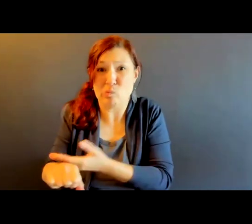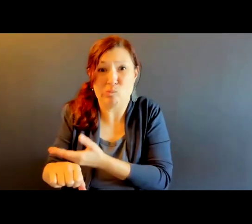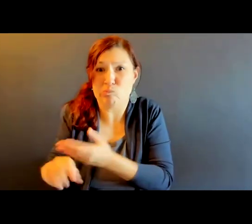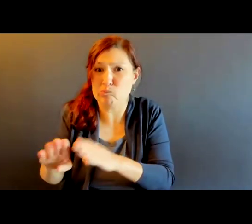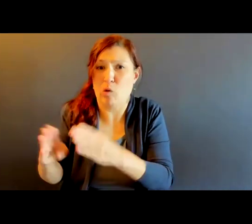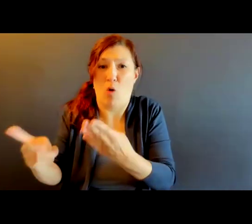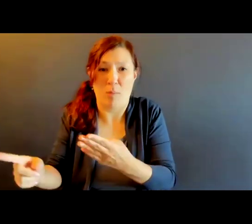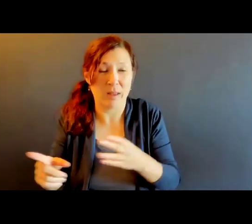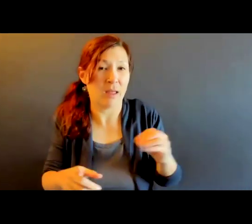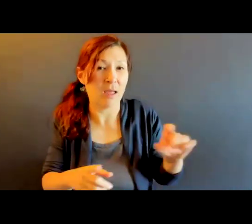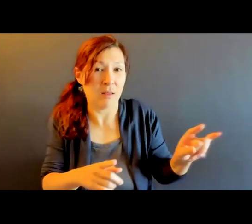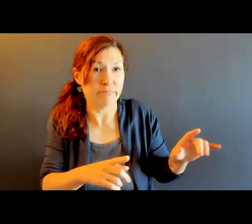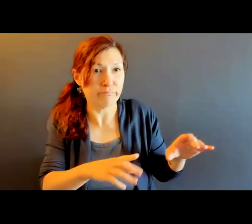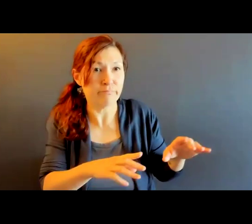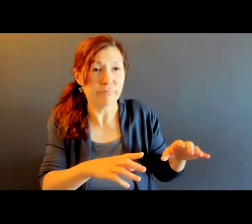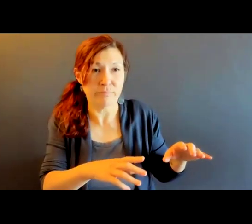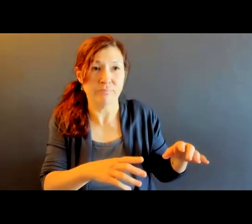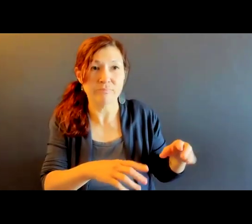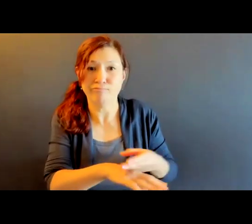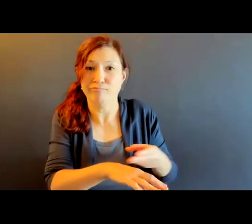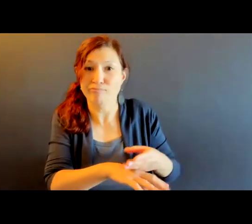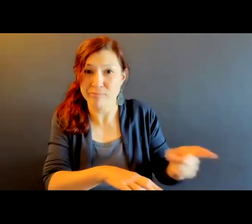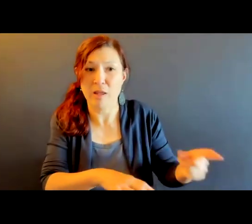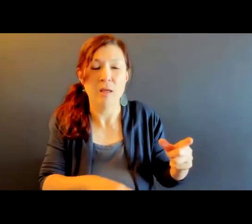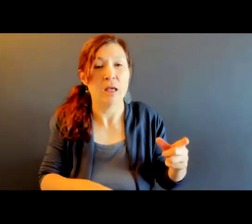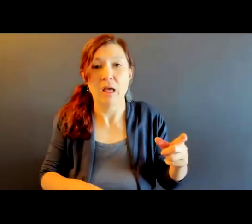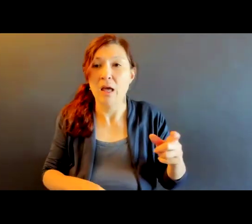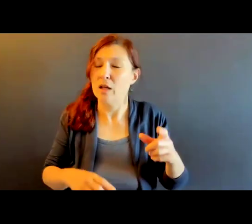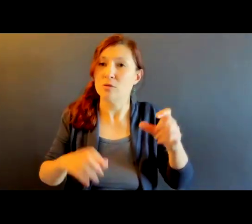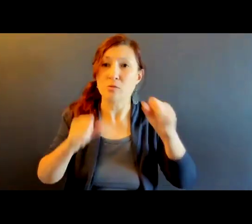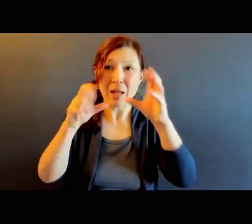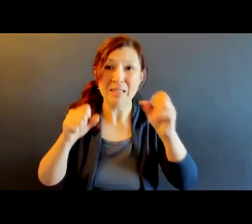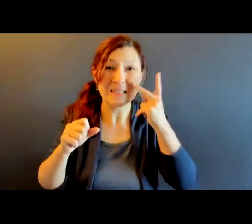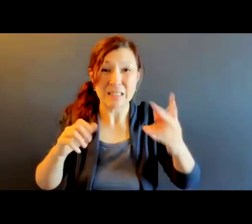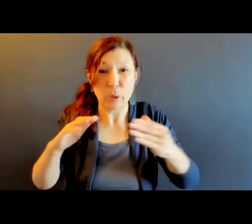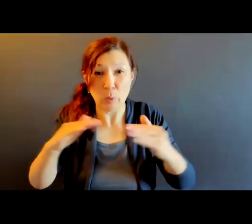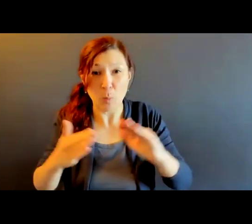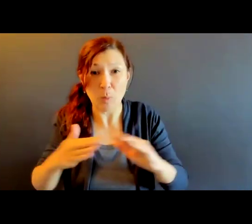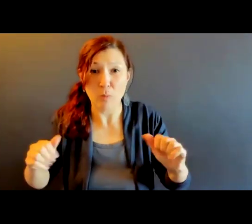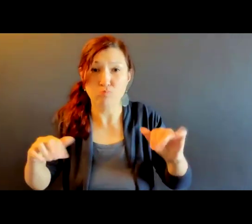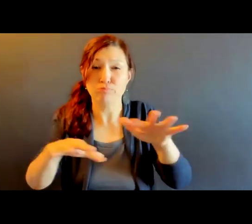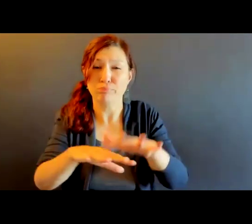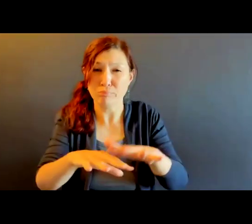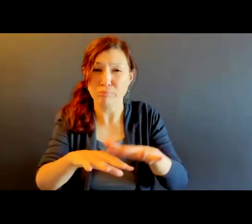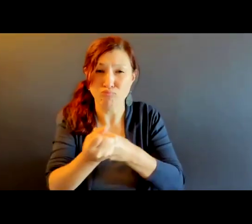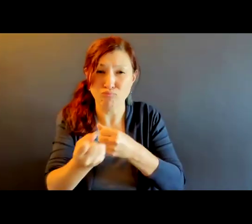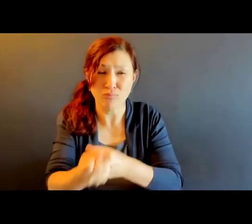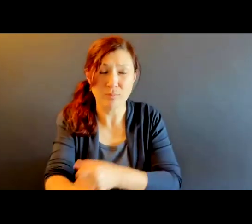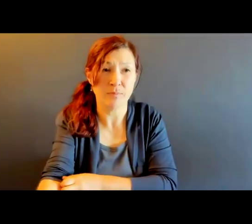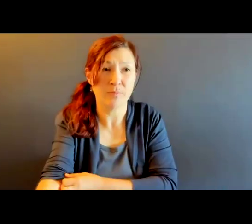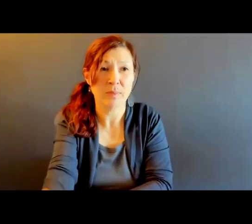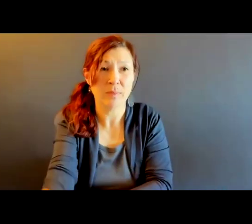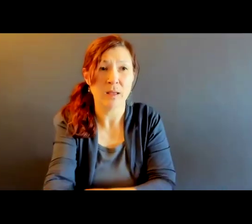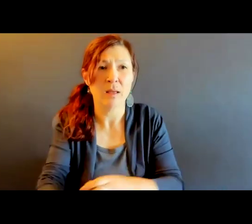day seeing our village wrap around our schools and be present and support. I'm also just deeply grateful to